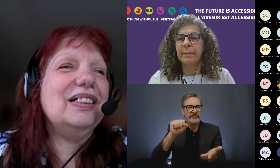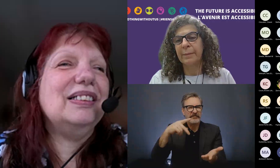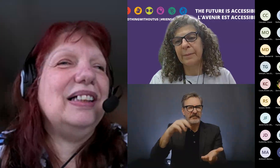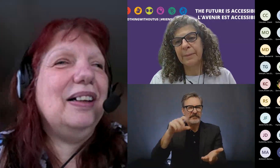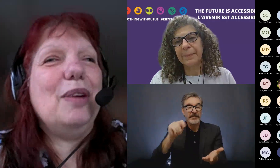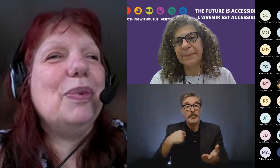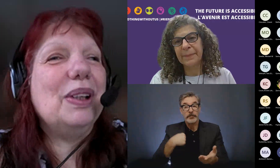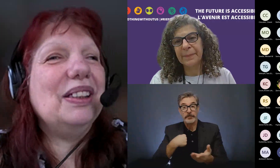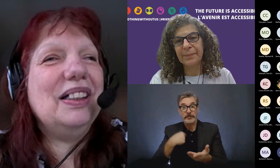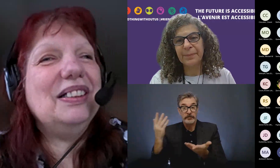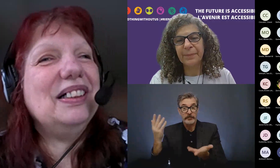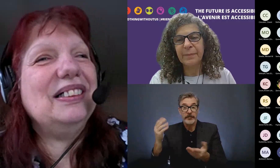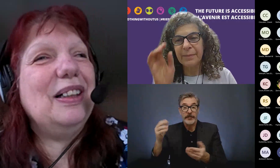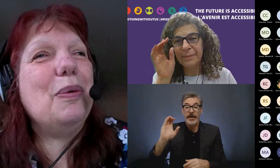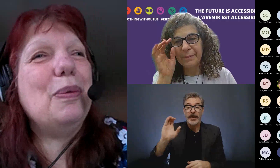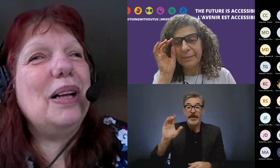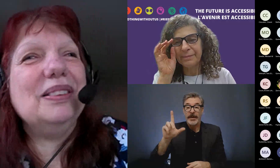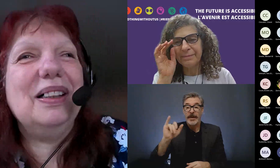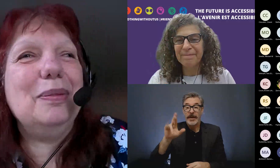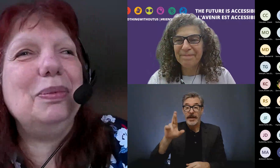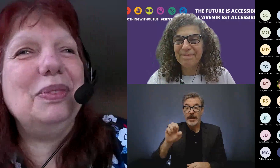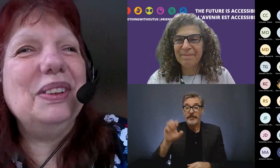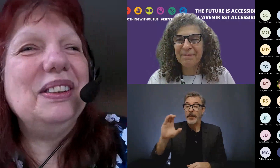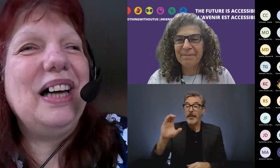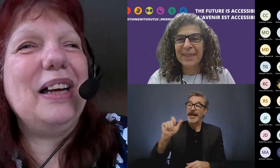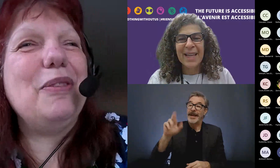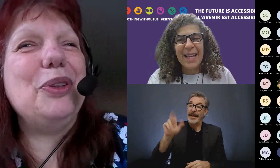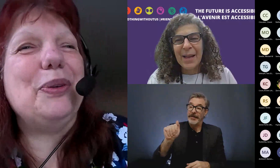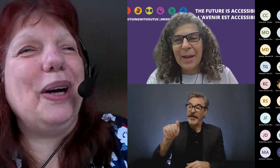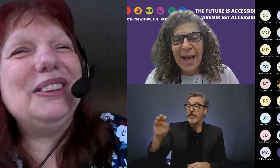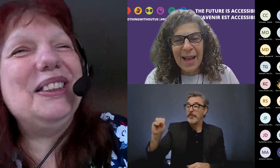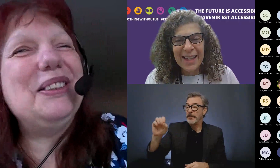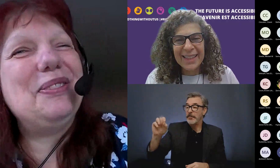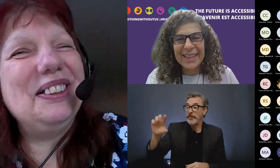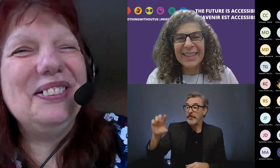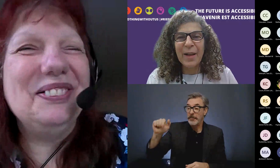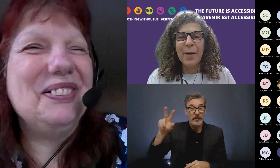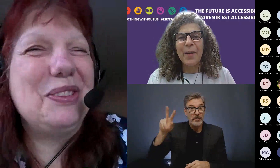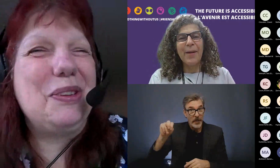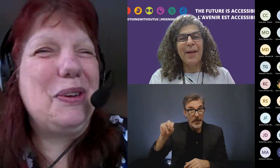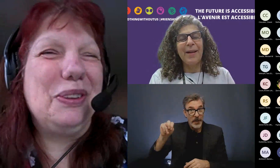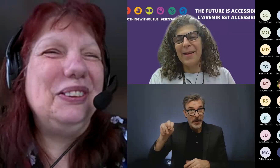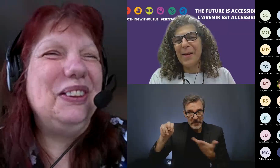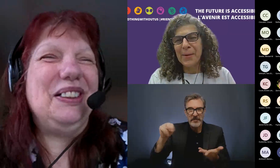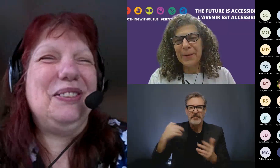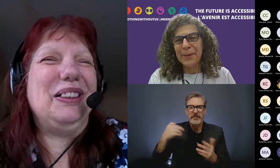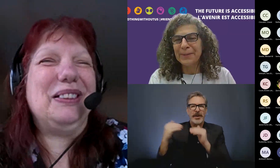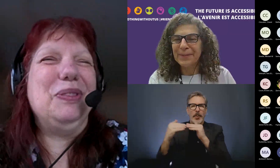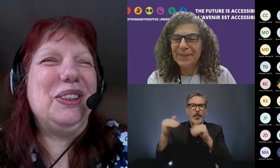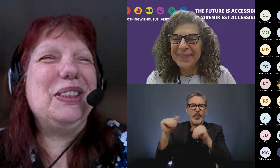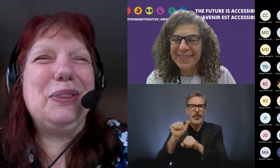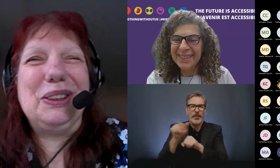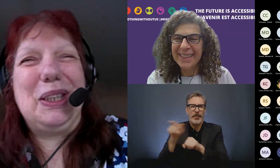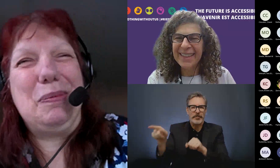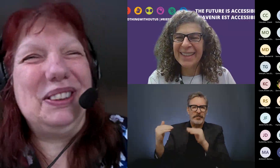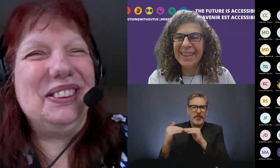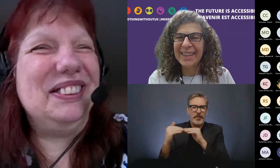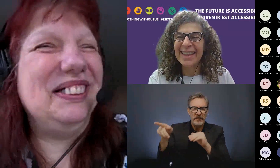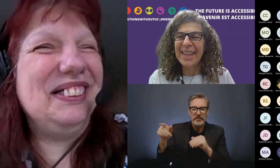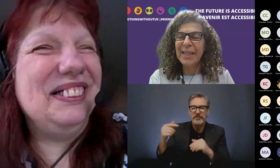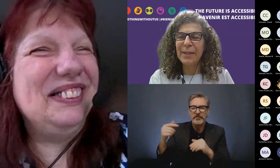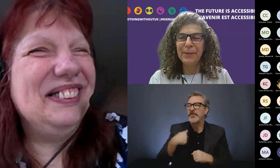colleague, Clara Morgan. Clara, welcome. I have a few questions for you. So Oh, welcome to this